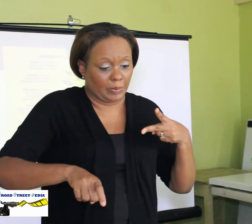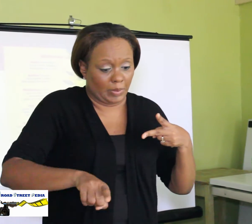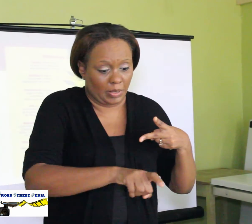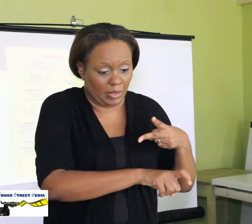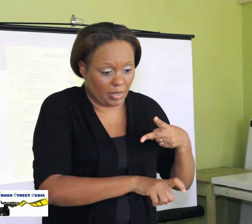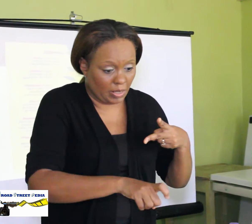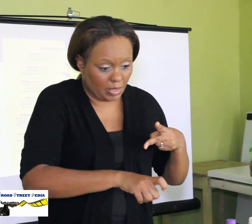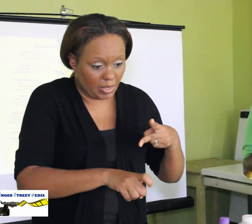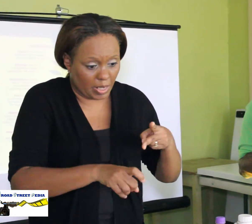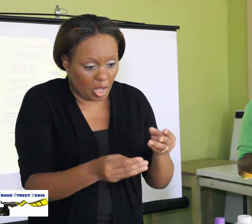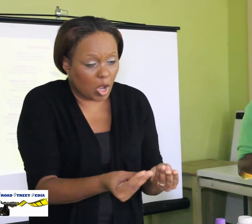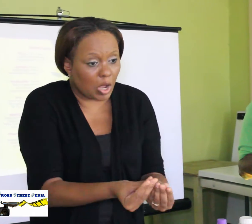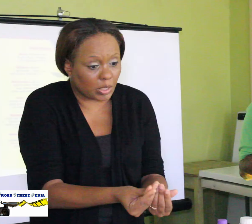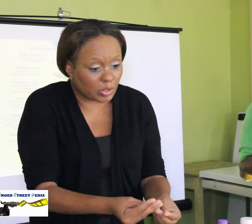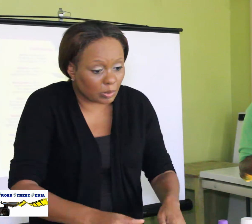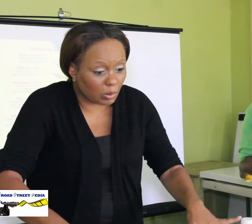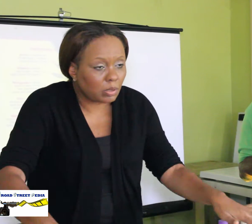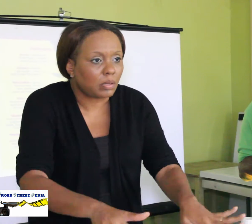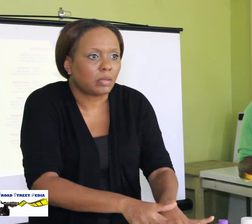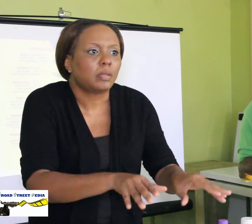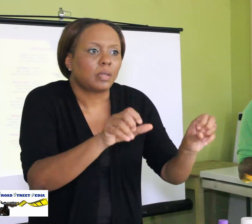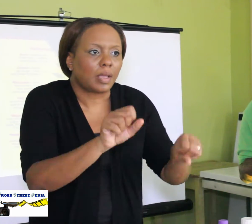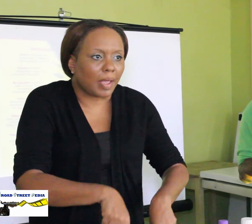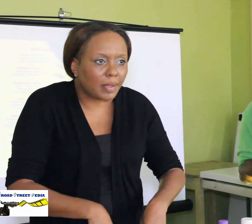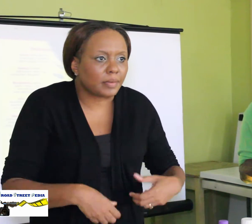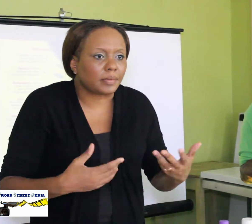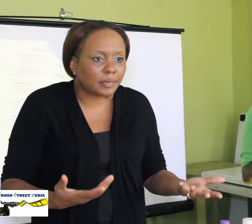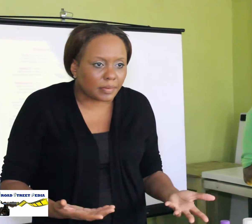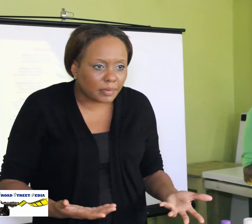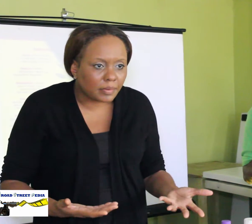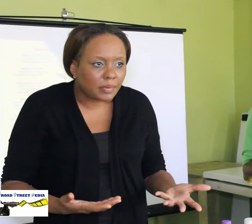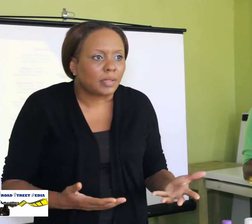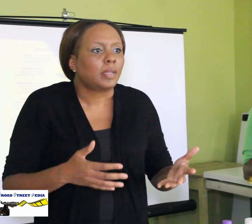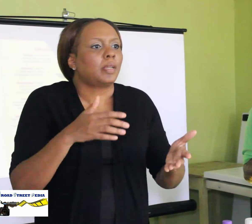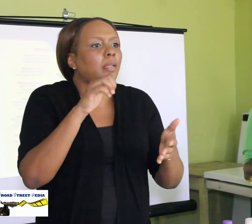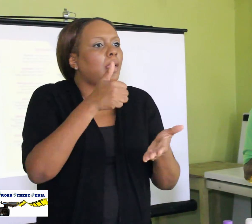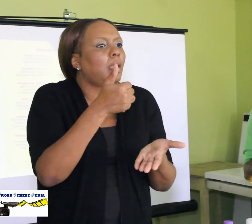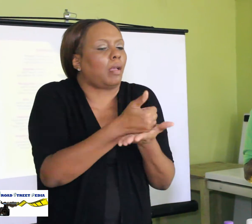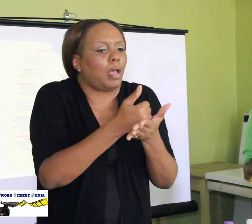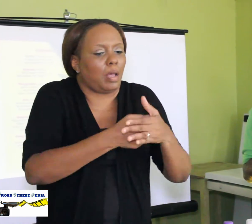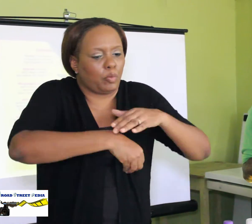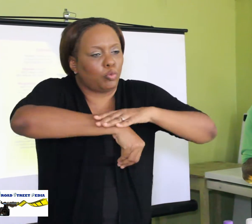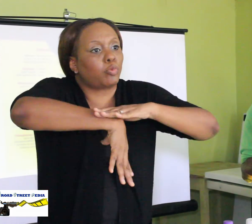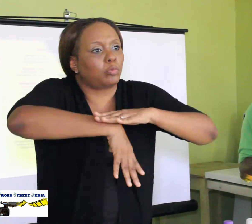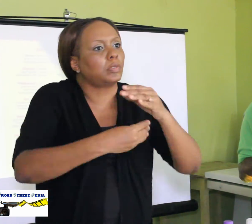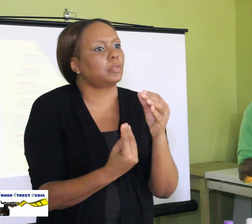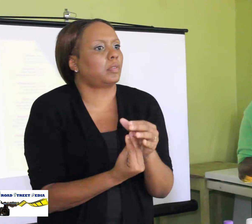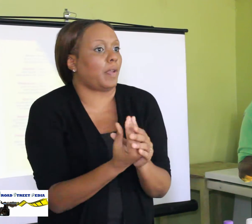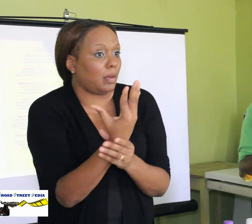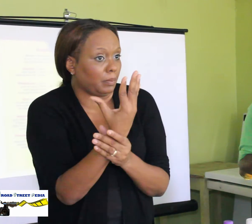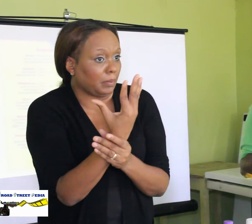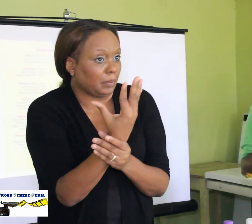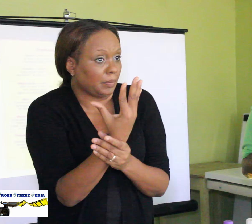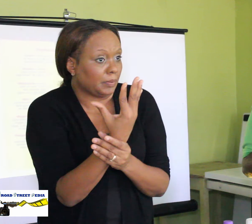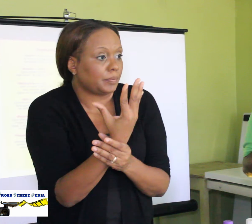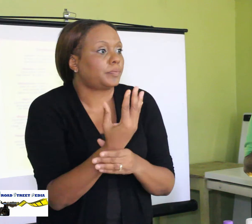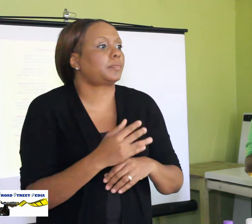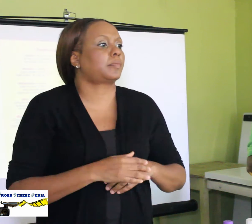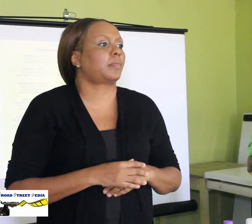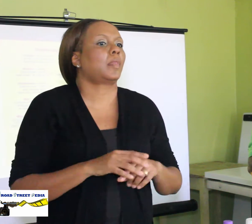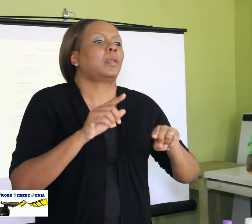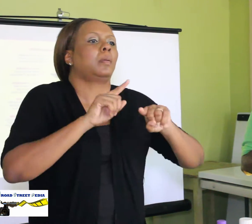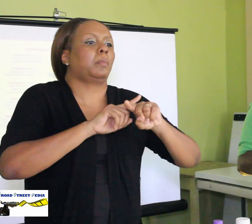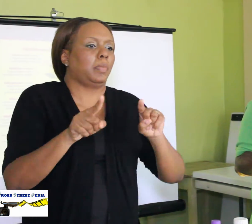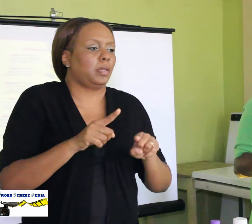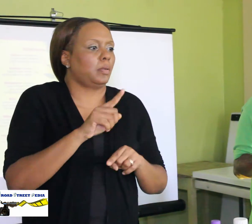seedling, right? So you can put it in the soil or the hole to help root development. Or after the plant have germinated